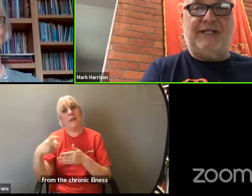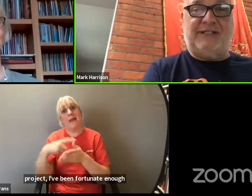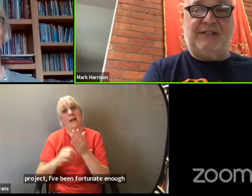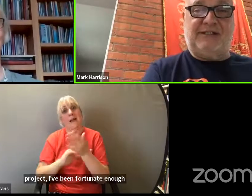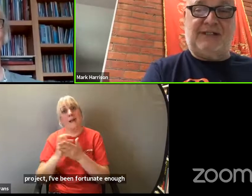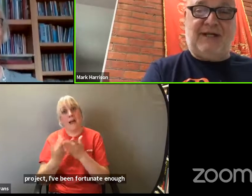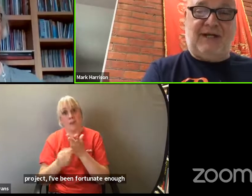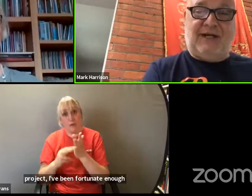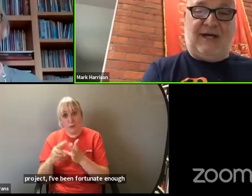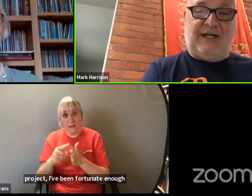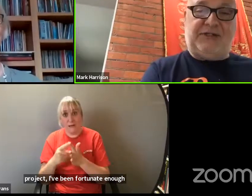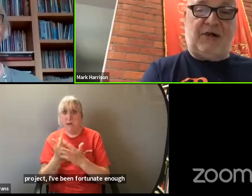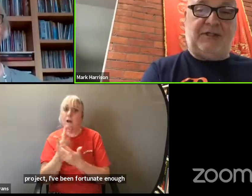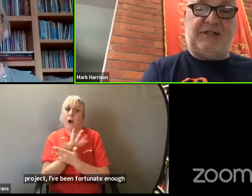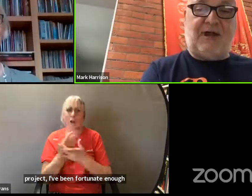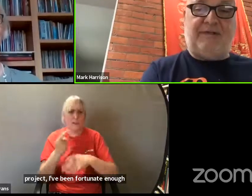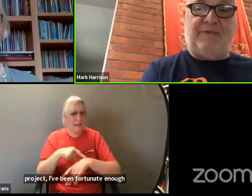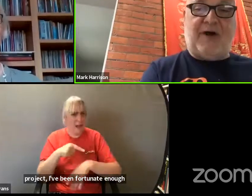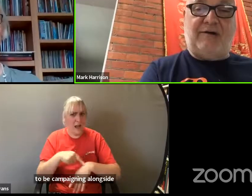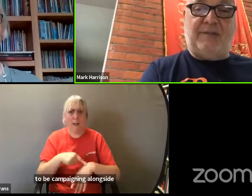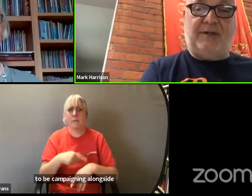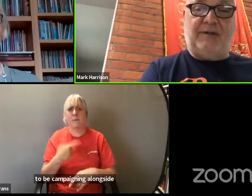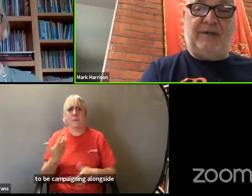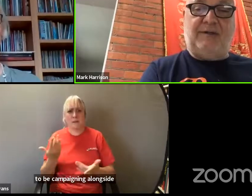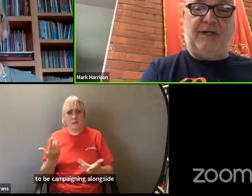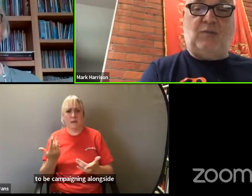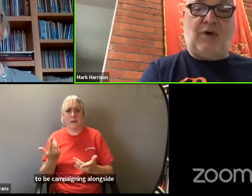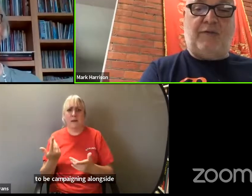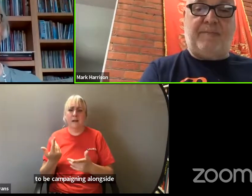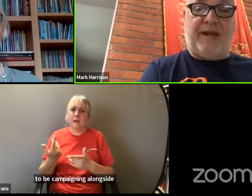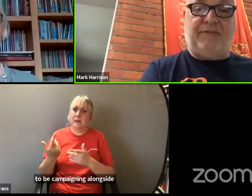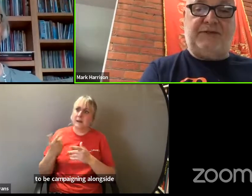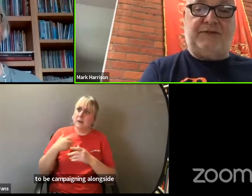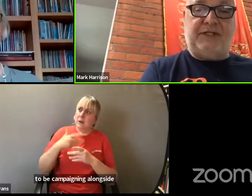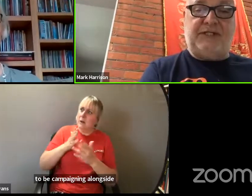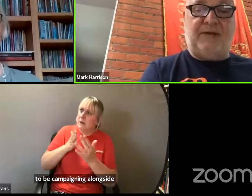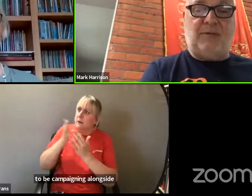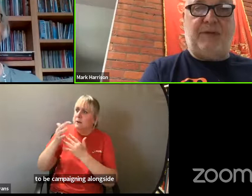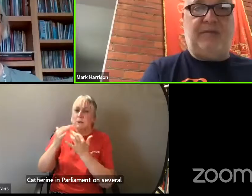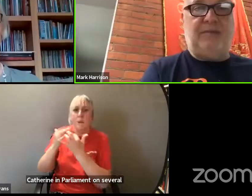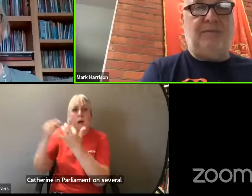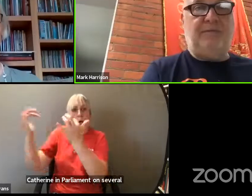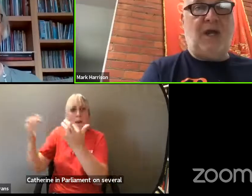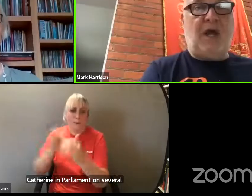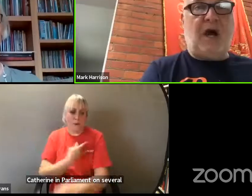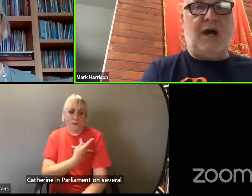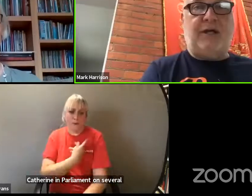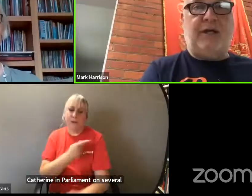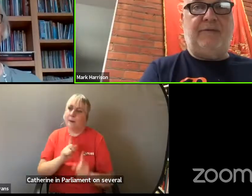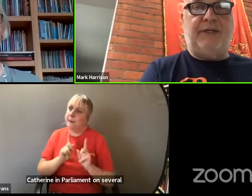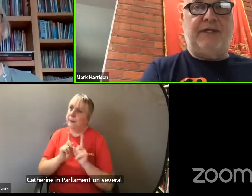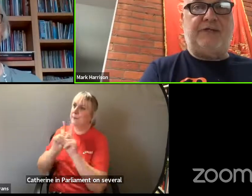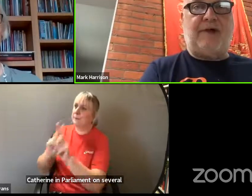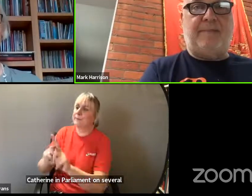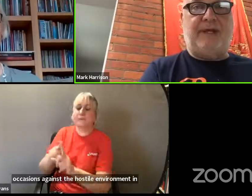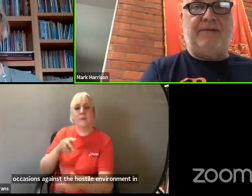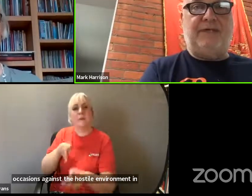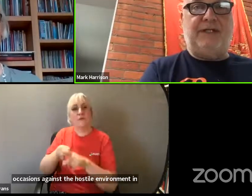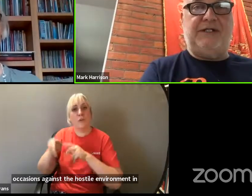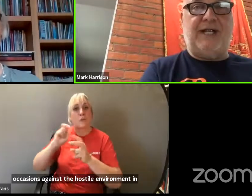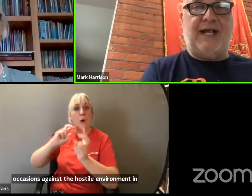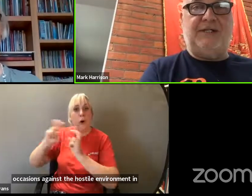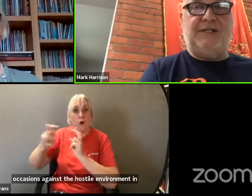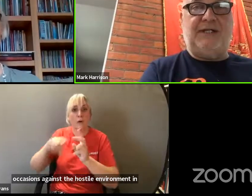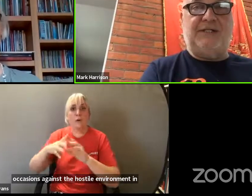several occasions against the hostile environment in welfare benefits for disabled people, arguing for the scrapping